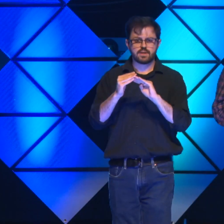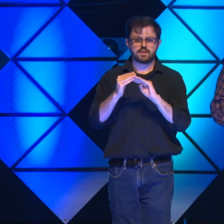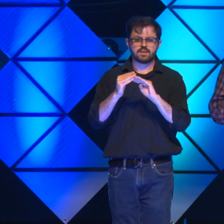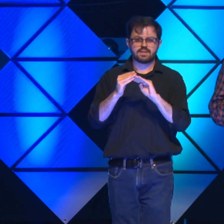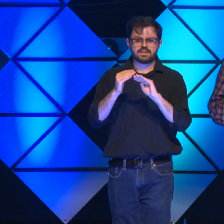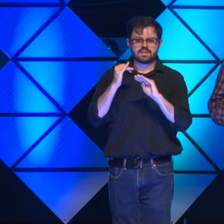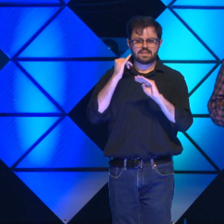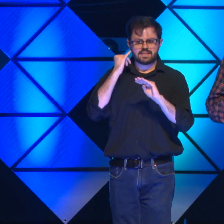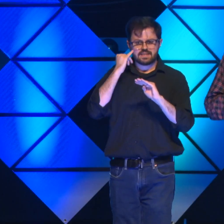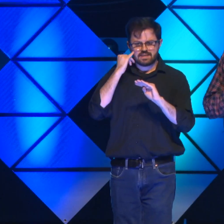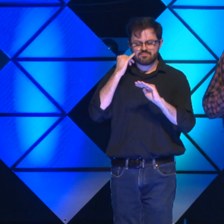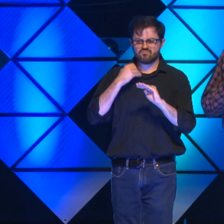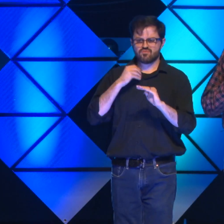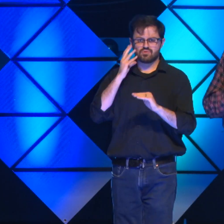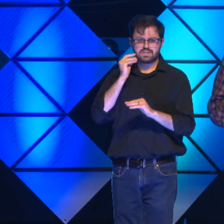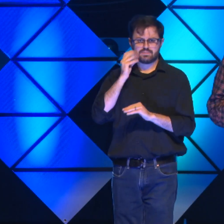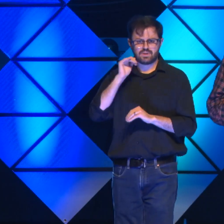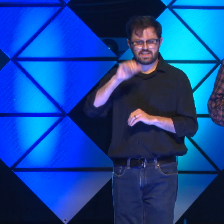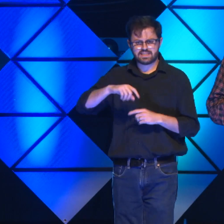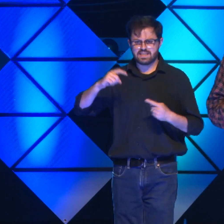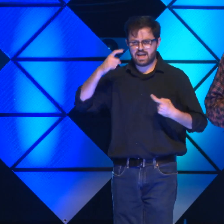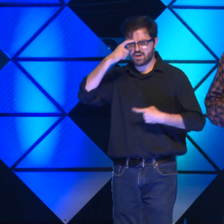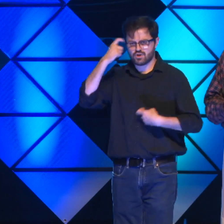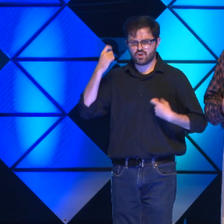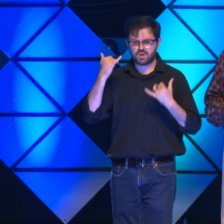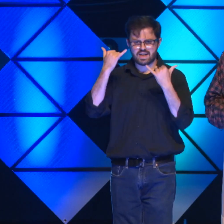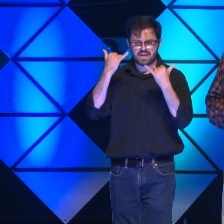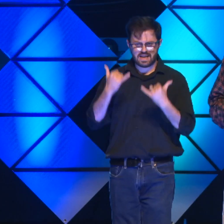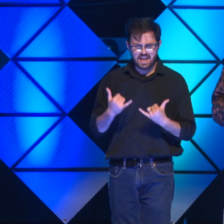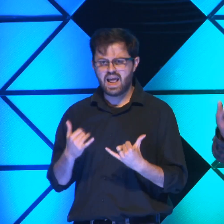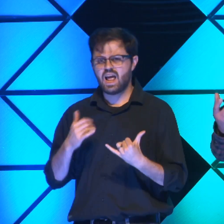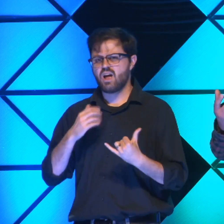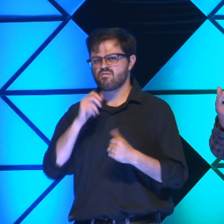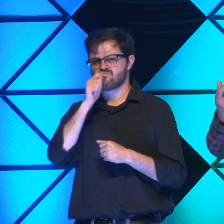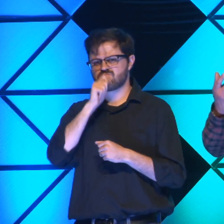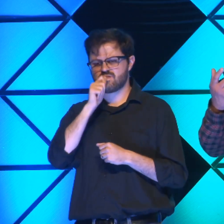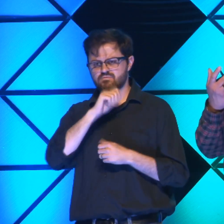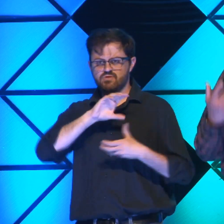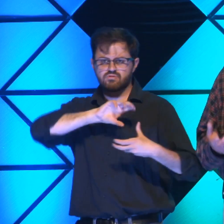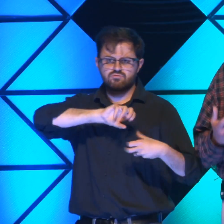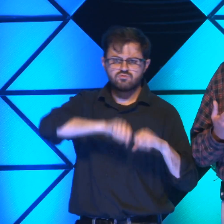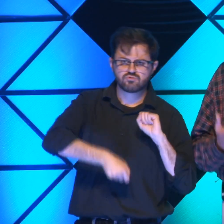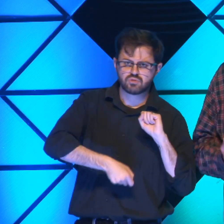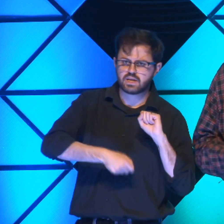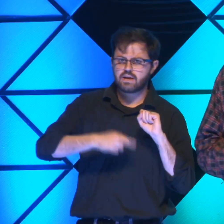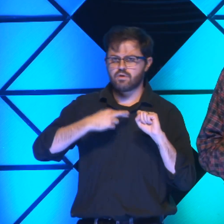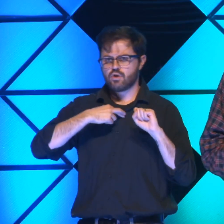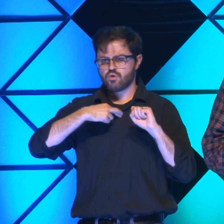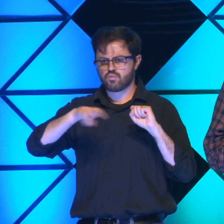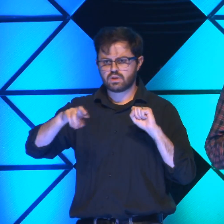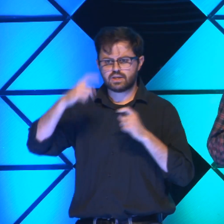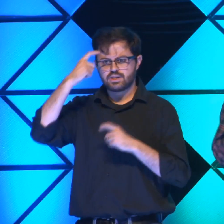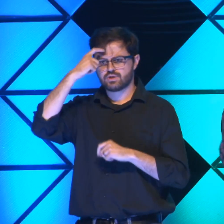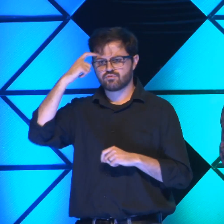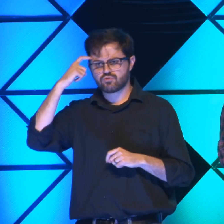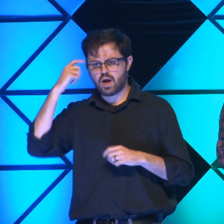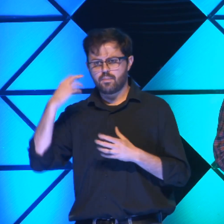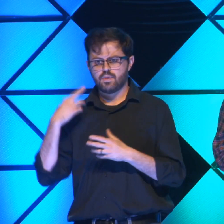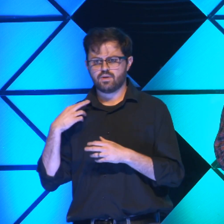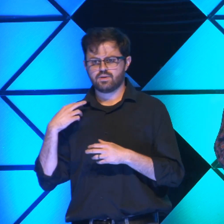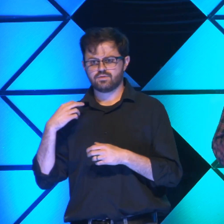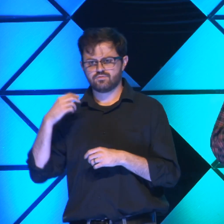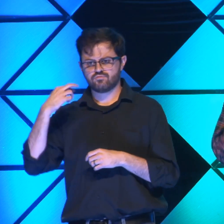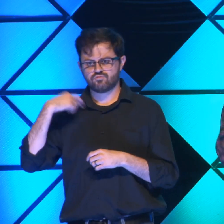to Emmaus right now, if you're suffering from grief, if you're in a period of religious trauma recovery, if you're